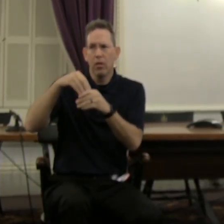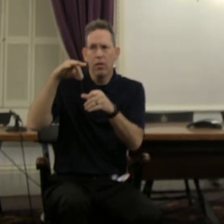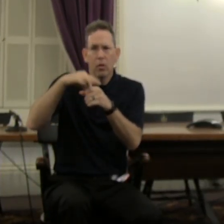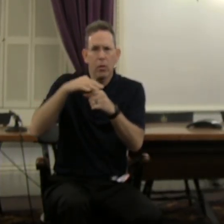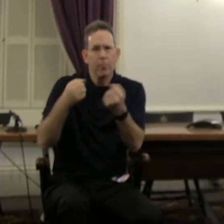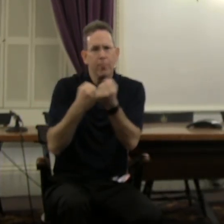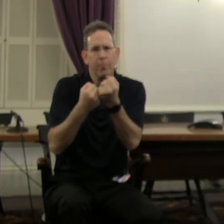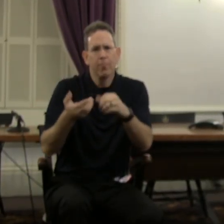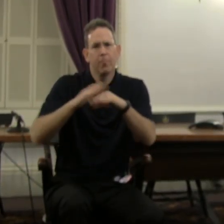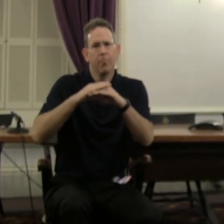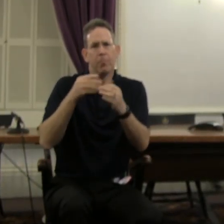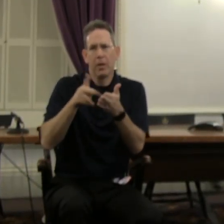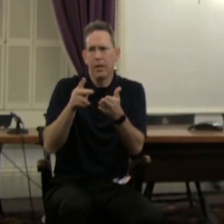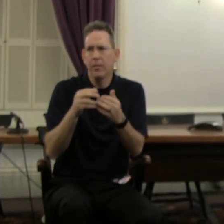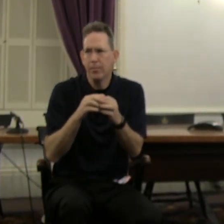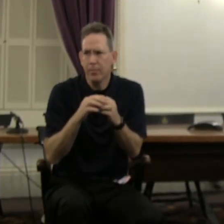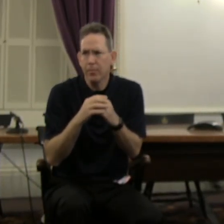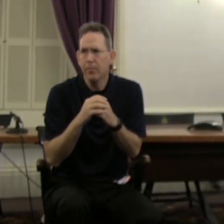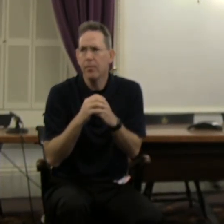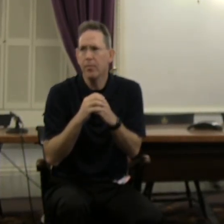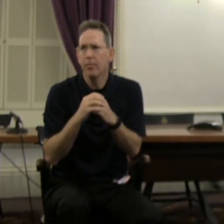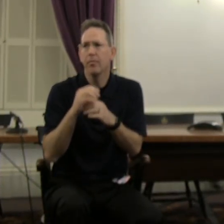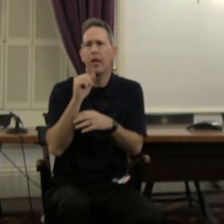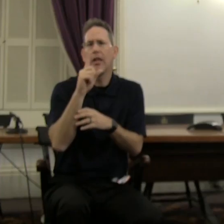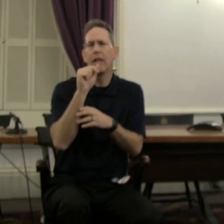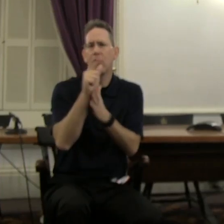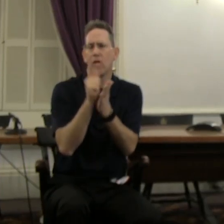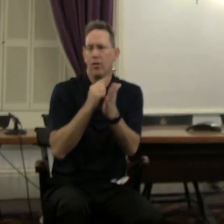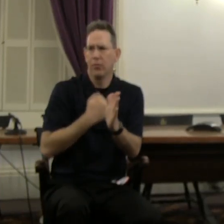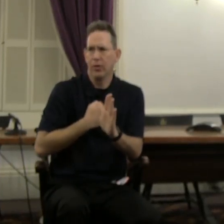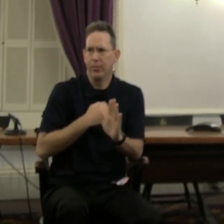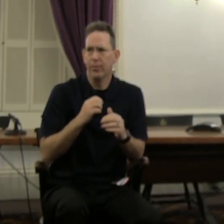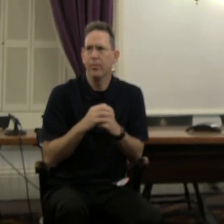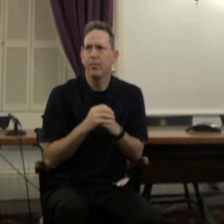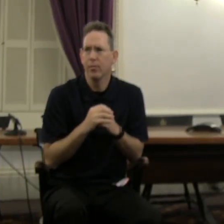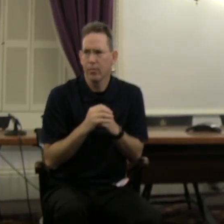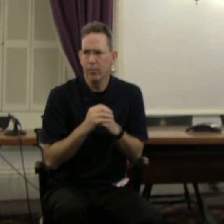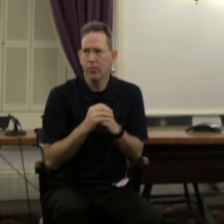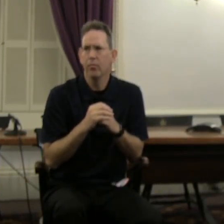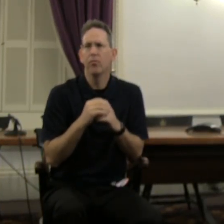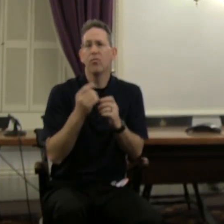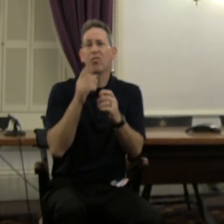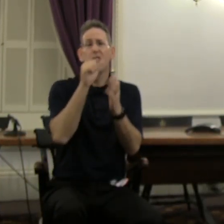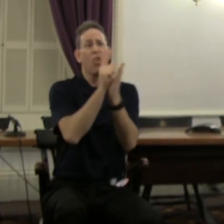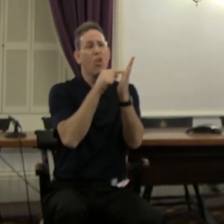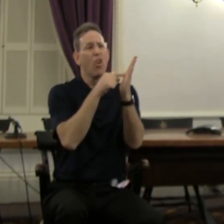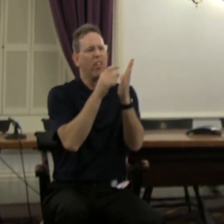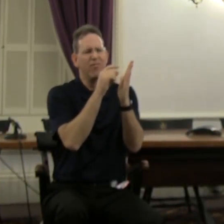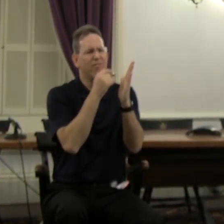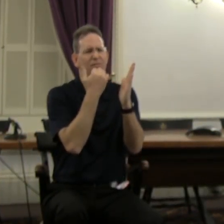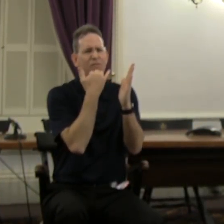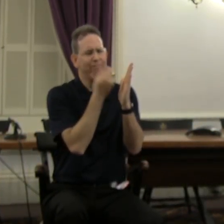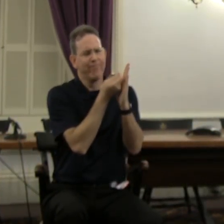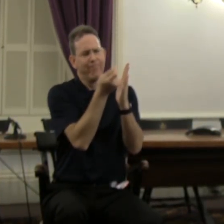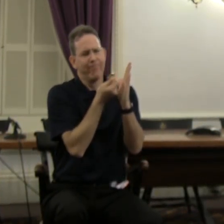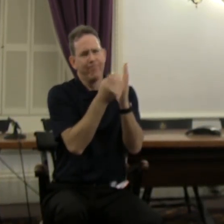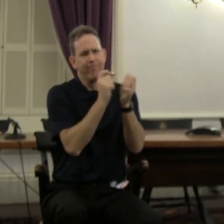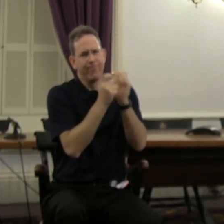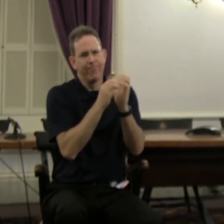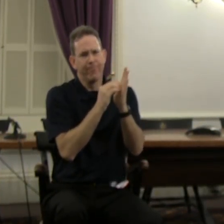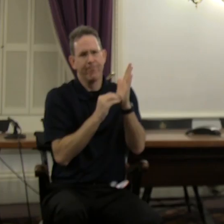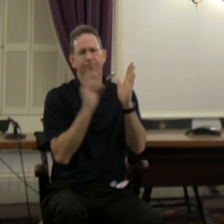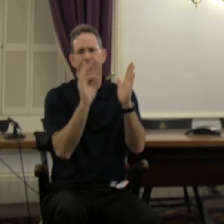years to support judicial nominees who get lifetime appointments who will support the ADA. And he's voted against those